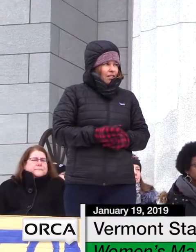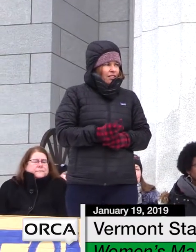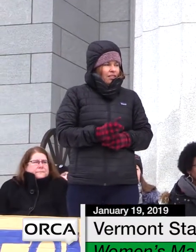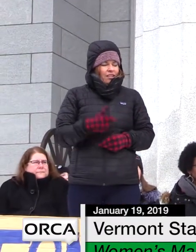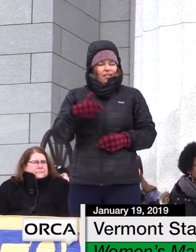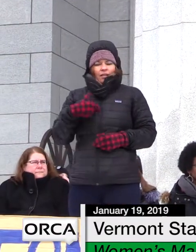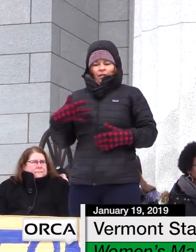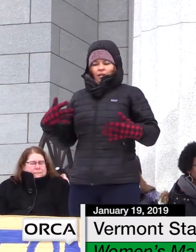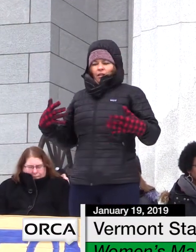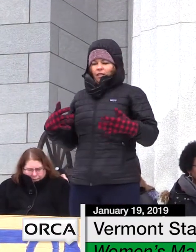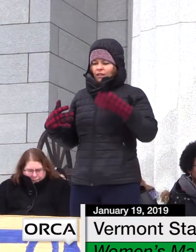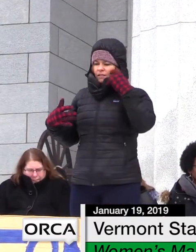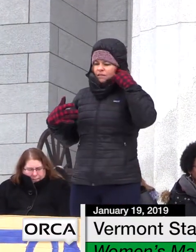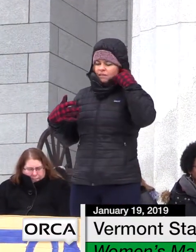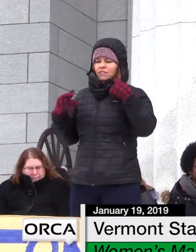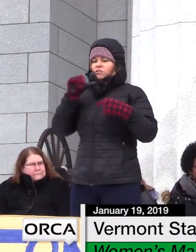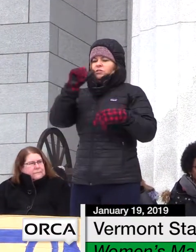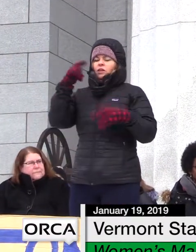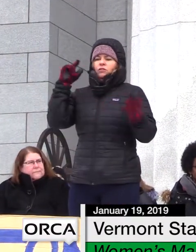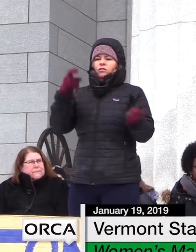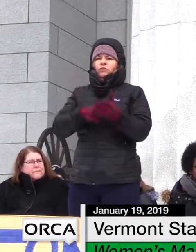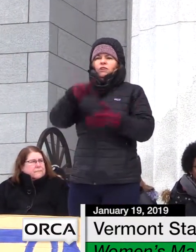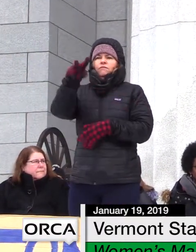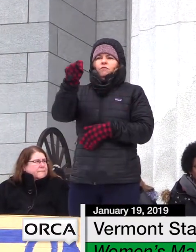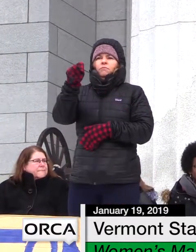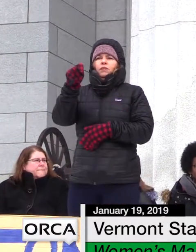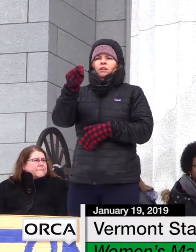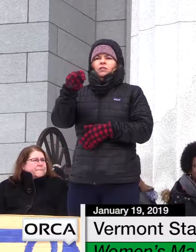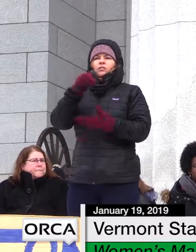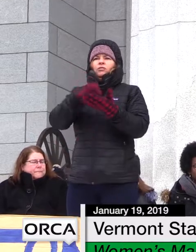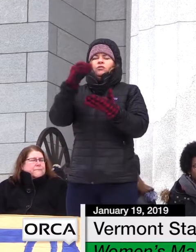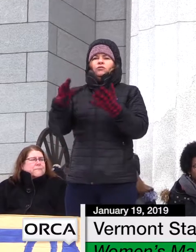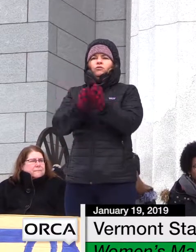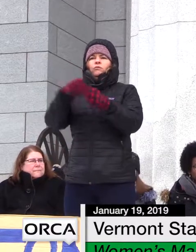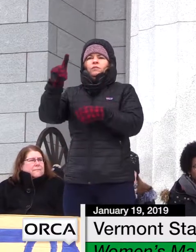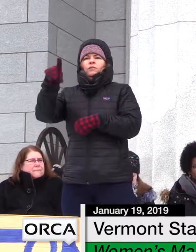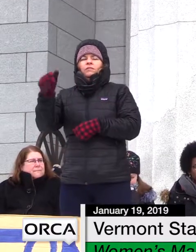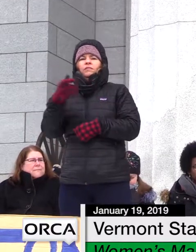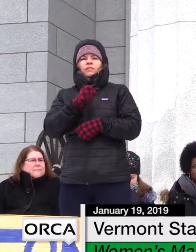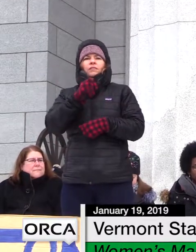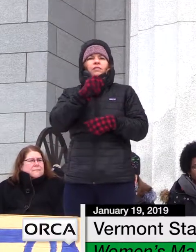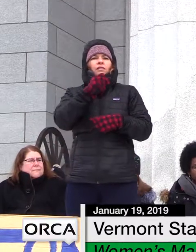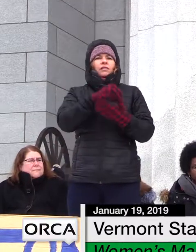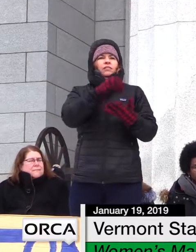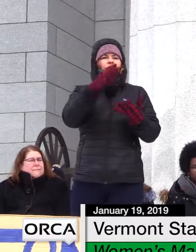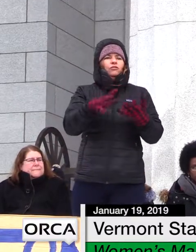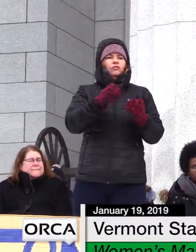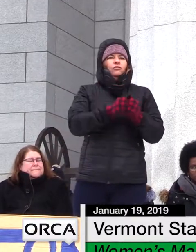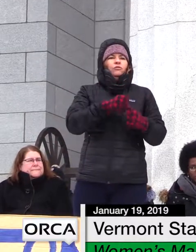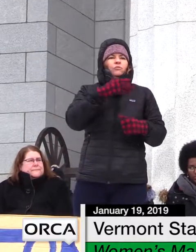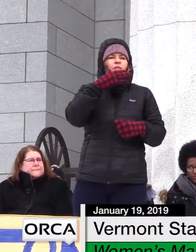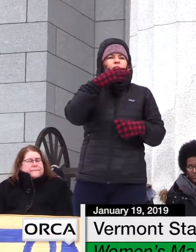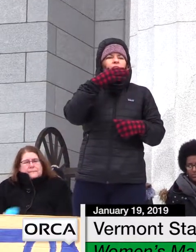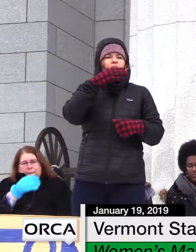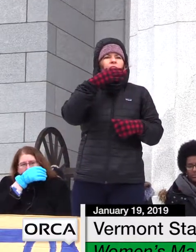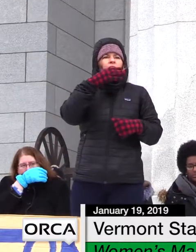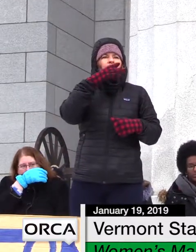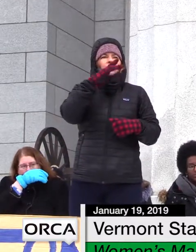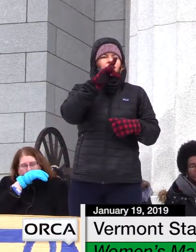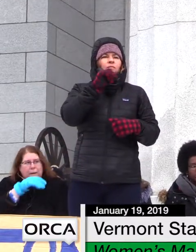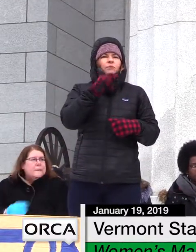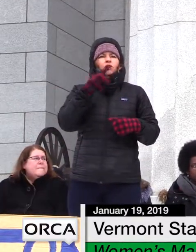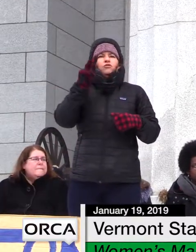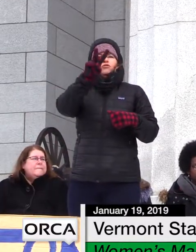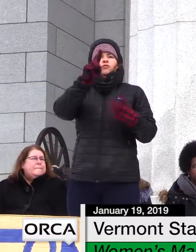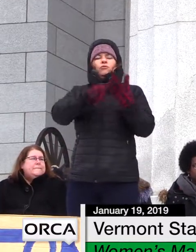I am afraid you did not notice that our Vermont students with disabilities and students of color were, a while ago, 2 to 3 times